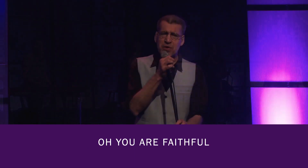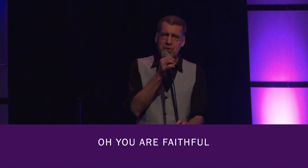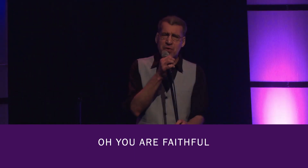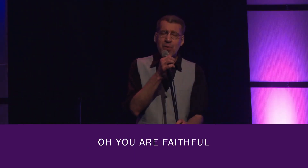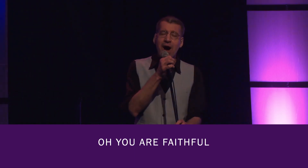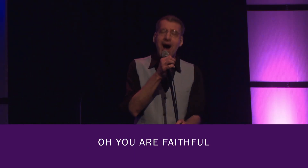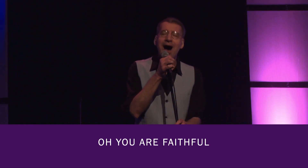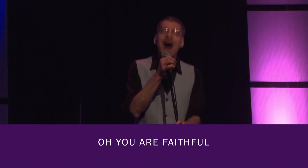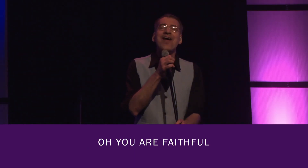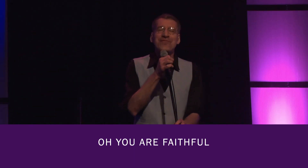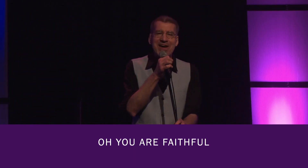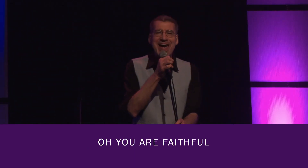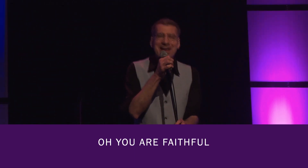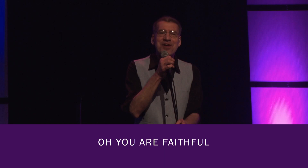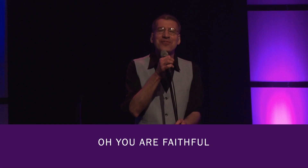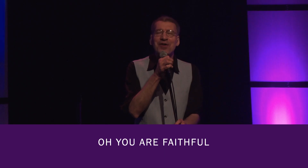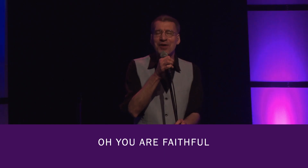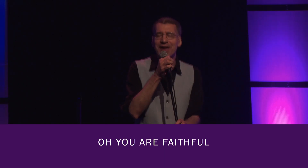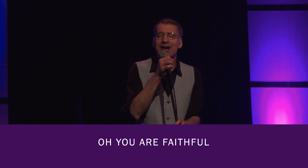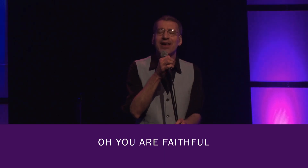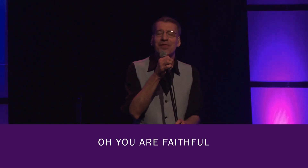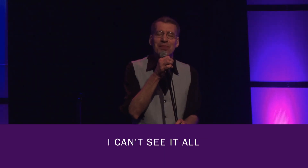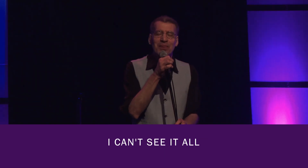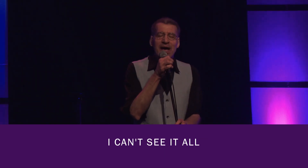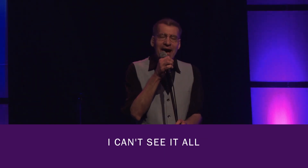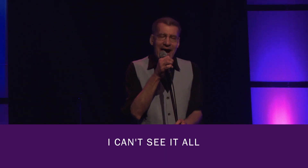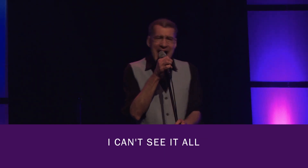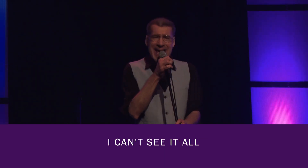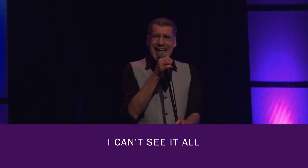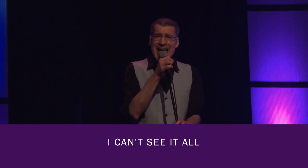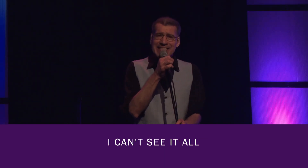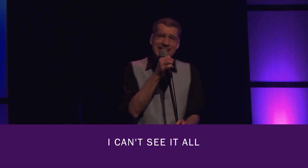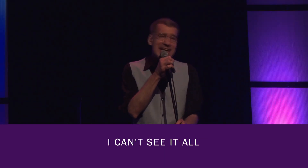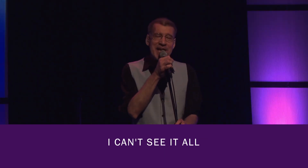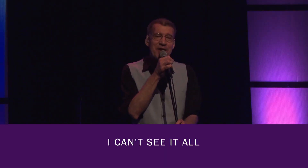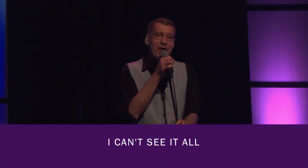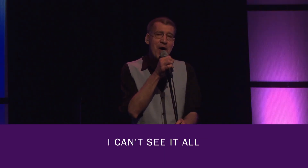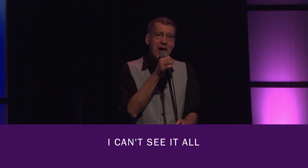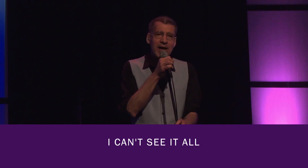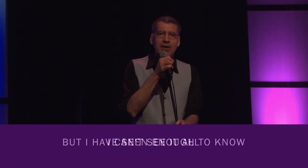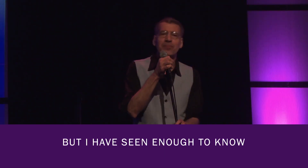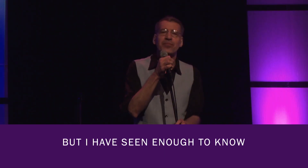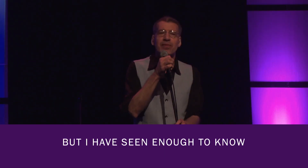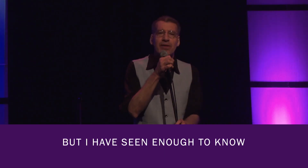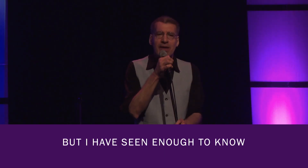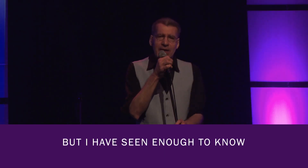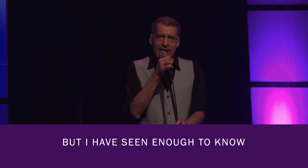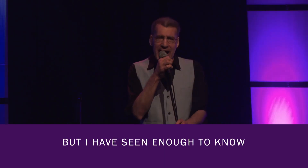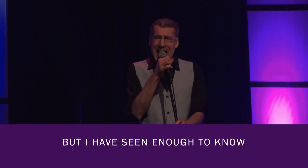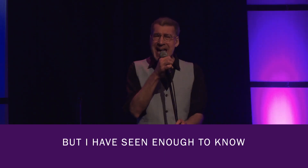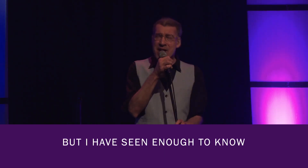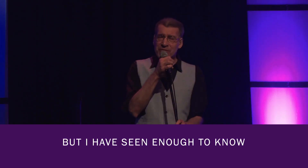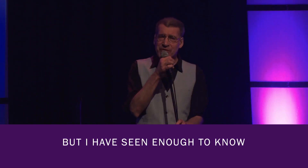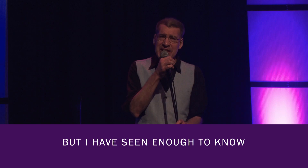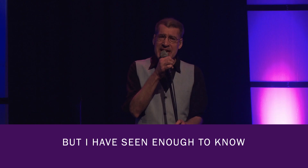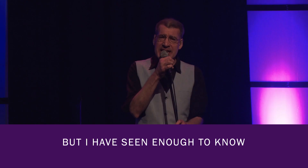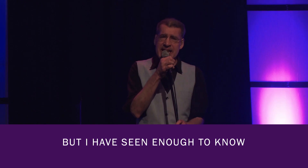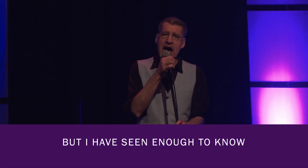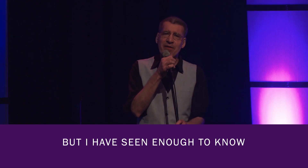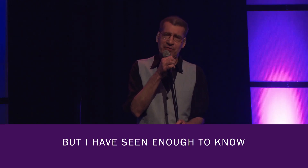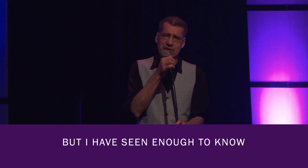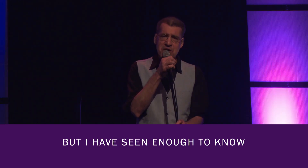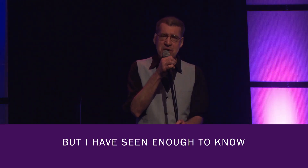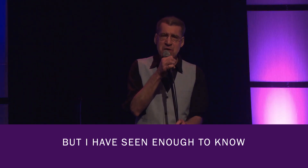Oh, you are faithful. I can't see it all, but I have